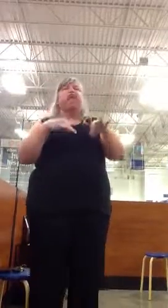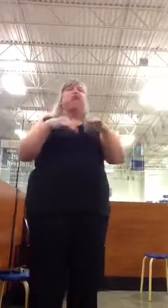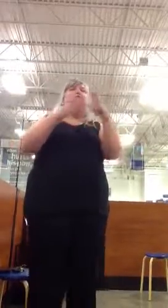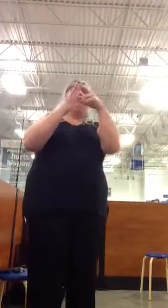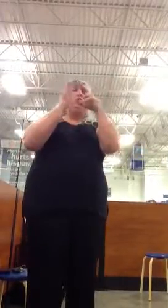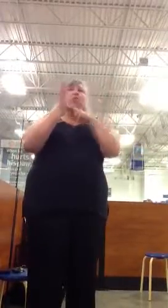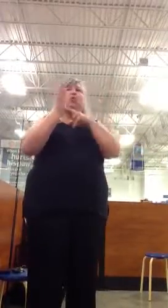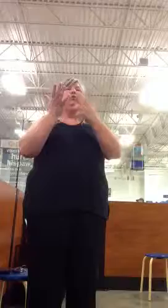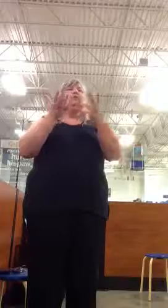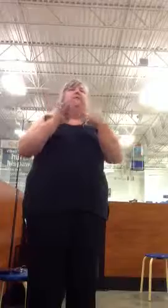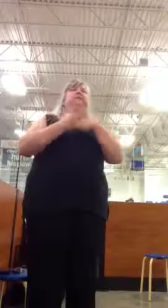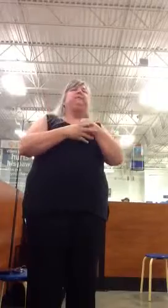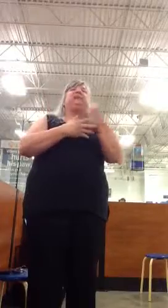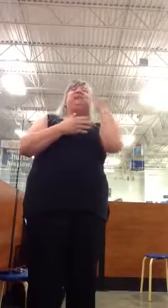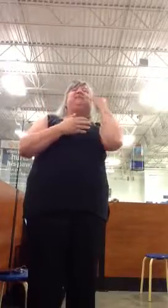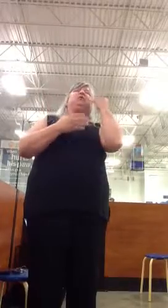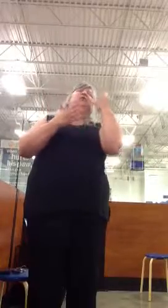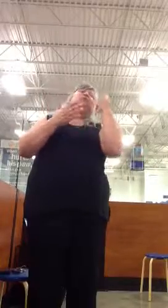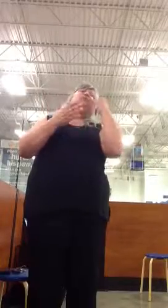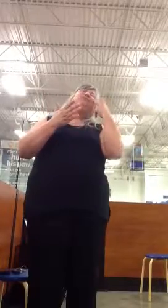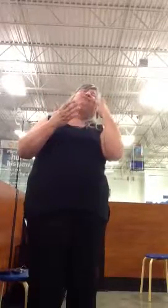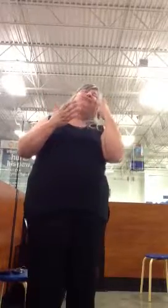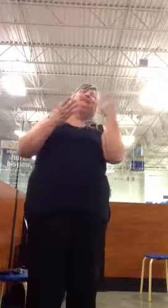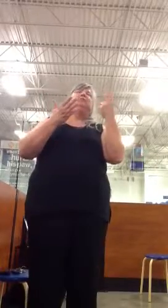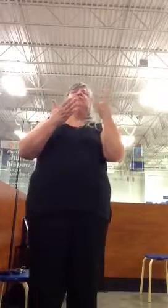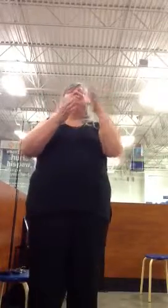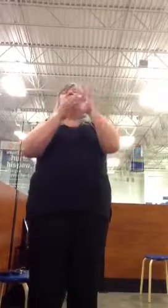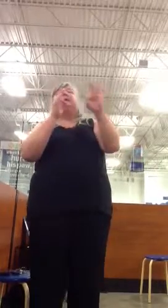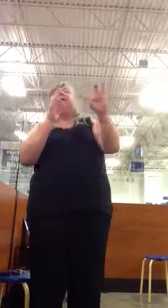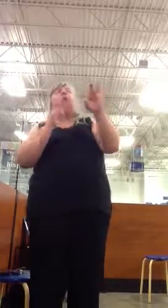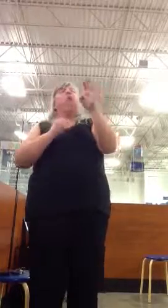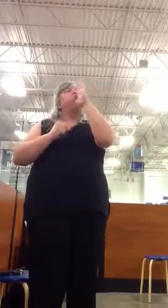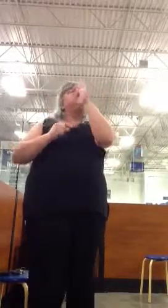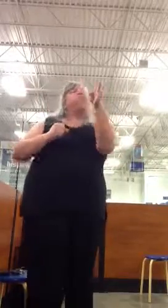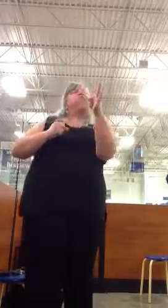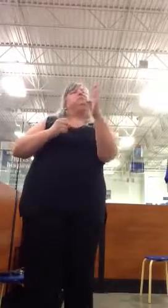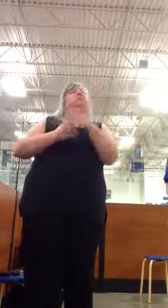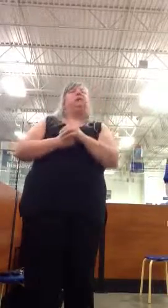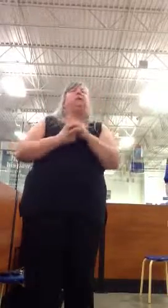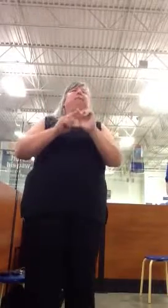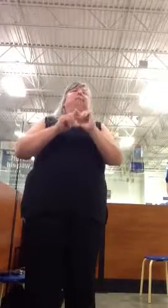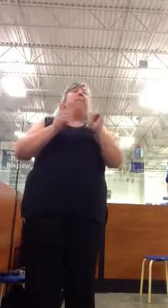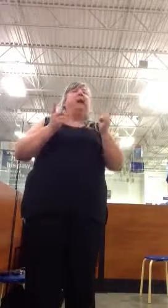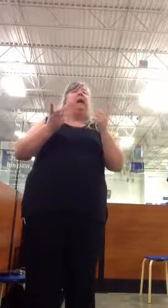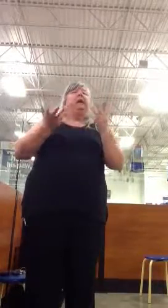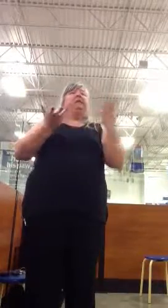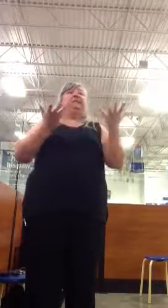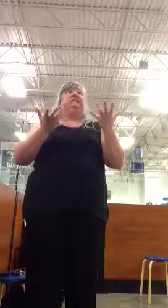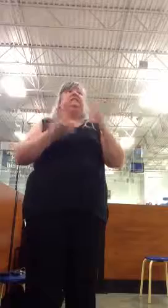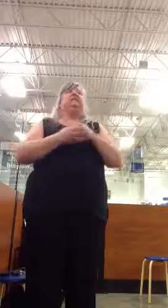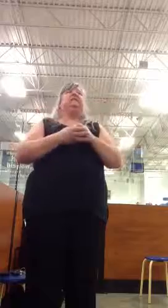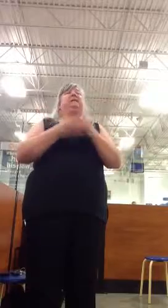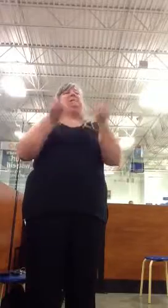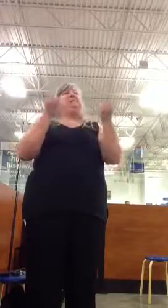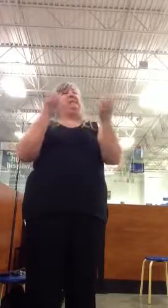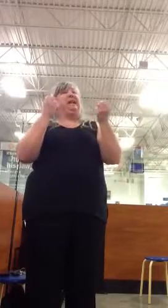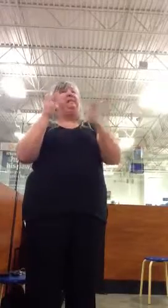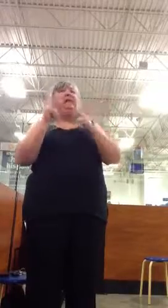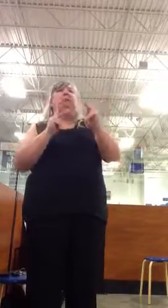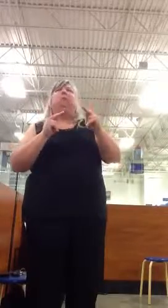If you actually look at them, they're pretty simple, straightforward, right? But believe it or not, there are people out there that go, oh, I hadn't thought about it